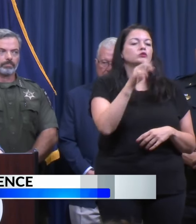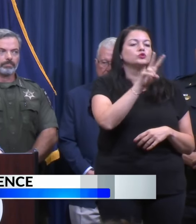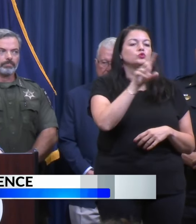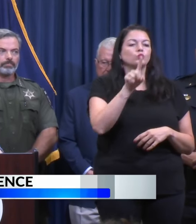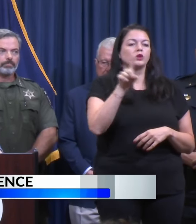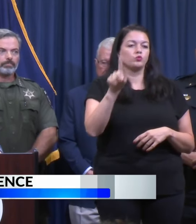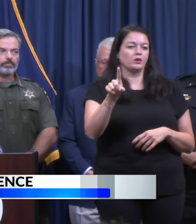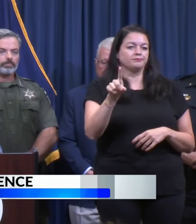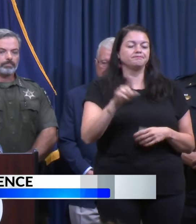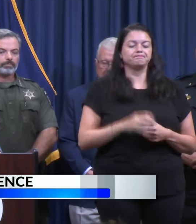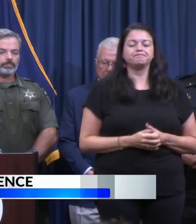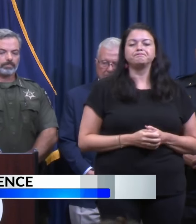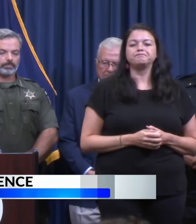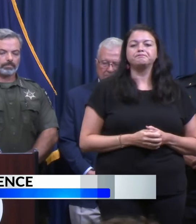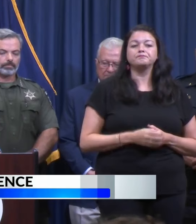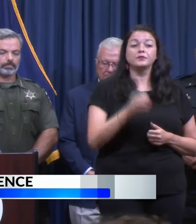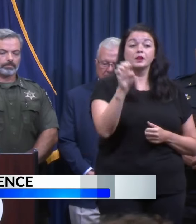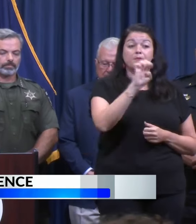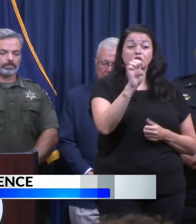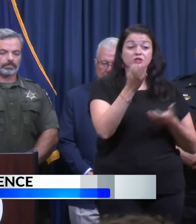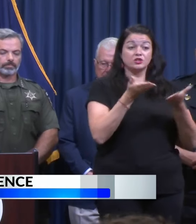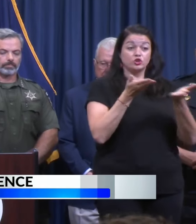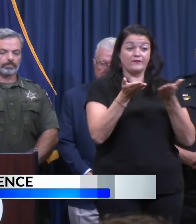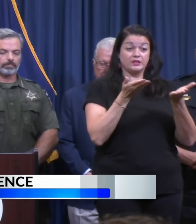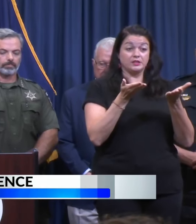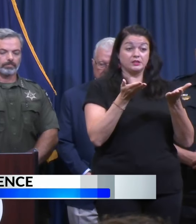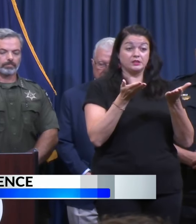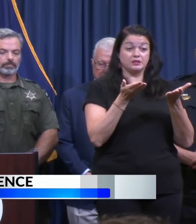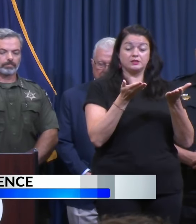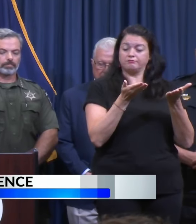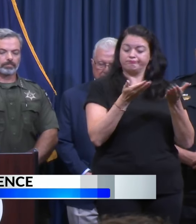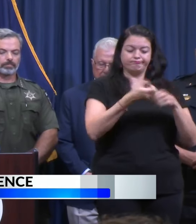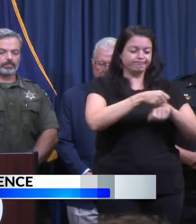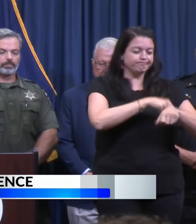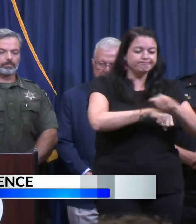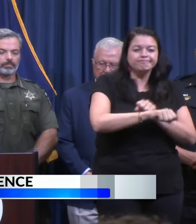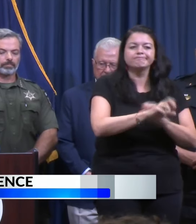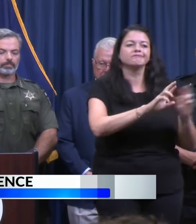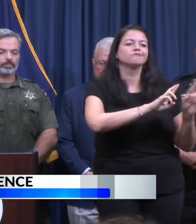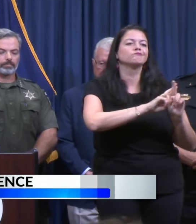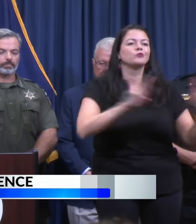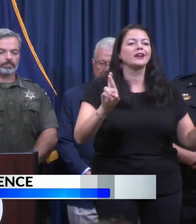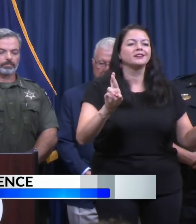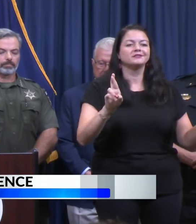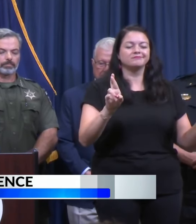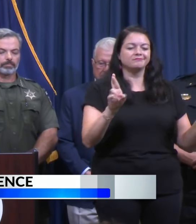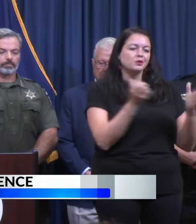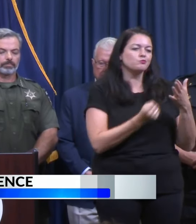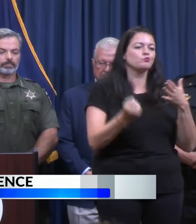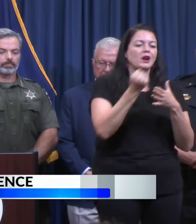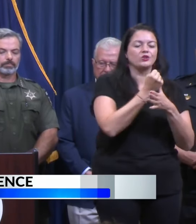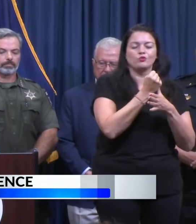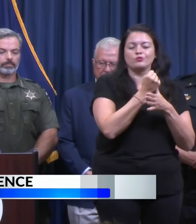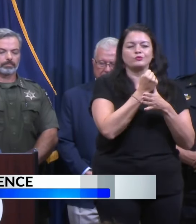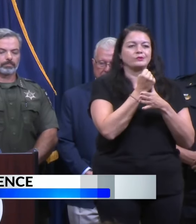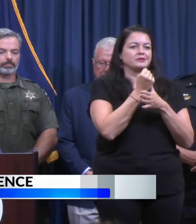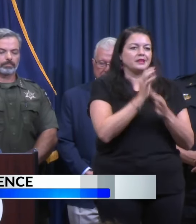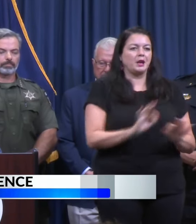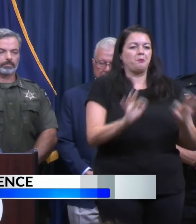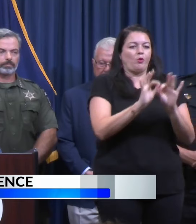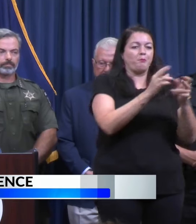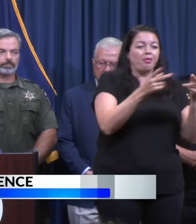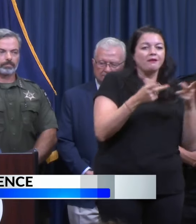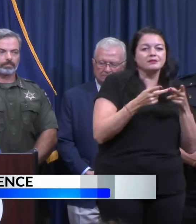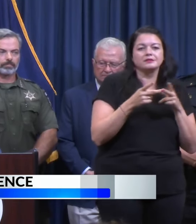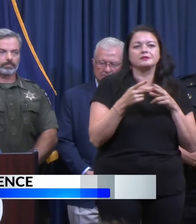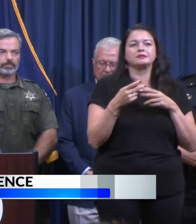information. Our emergency services are fully operational and will continue to prioritize critical areas as the